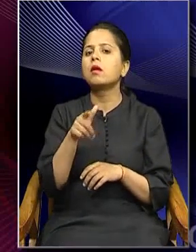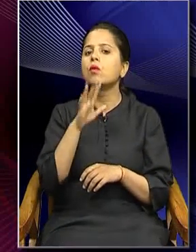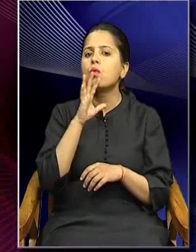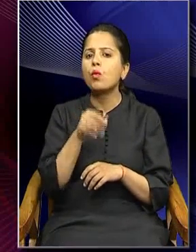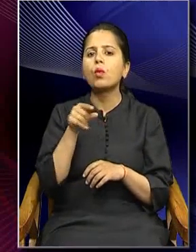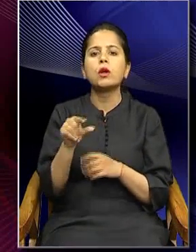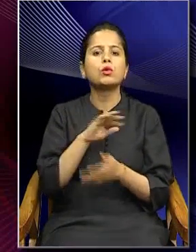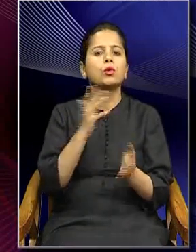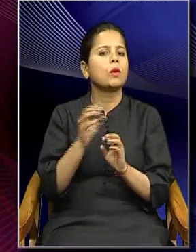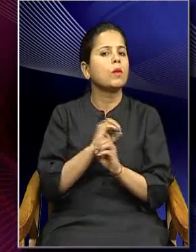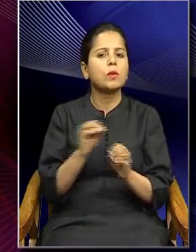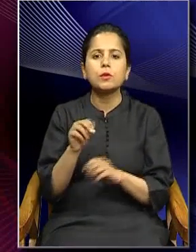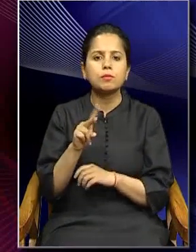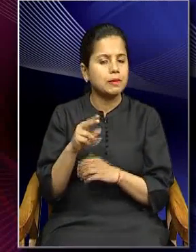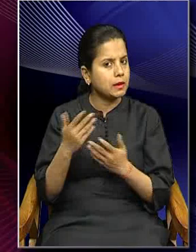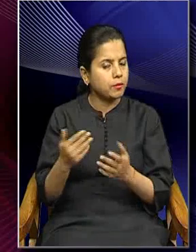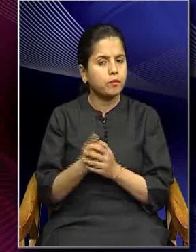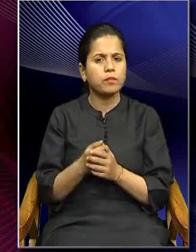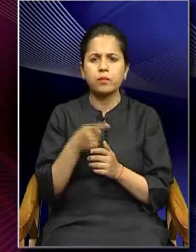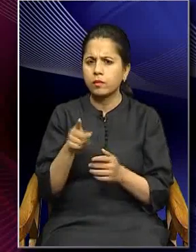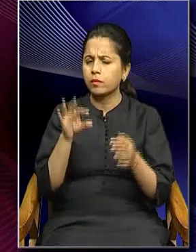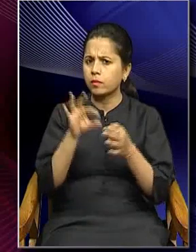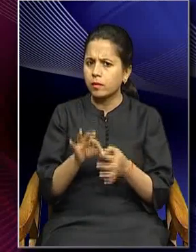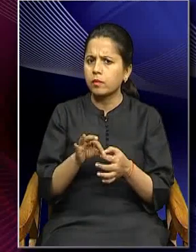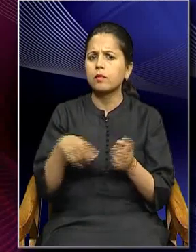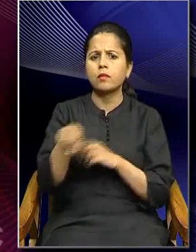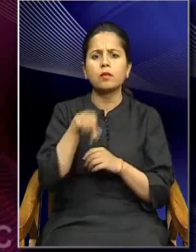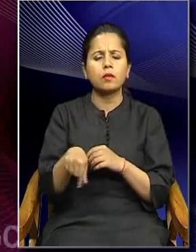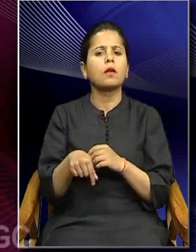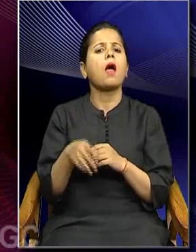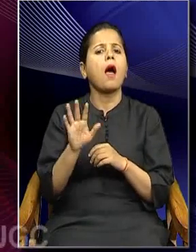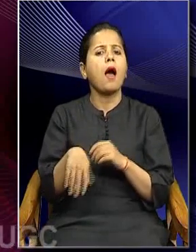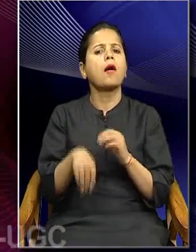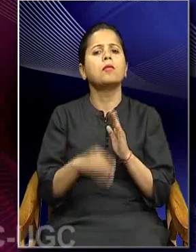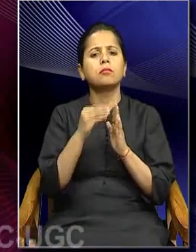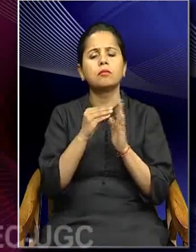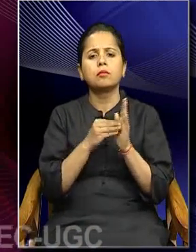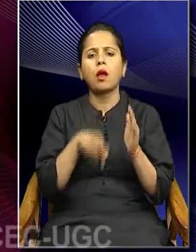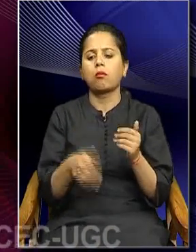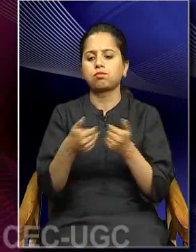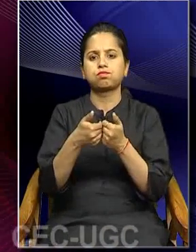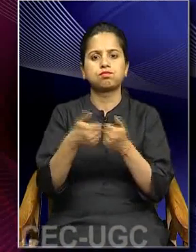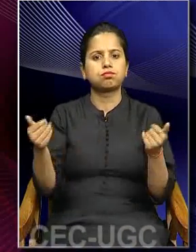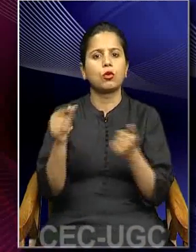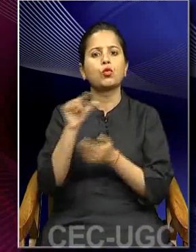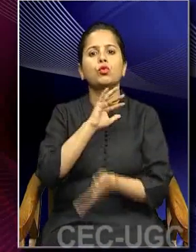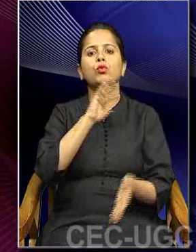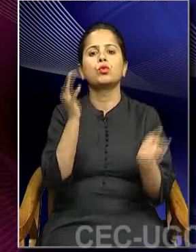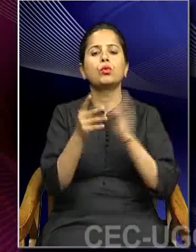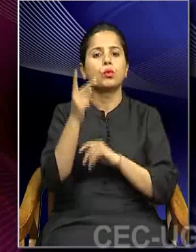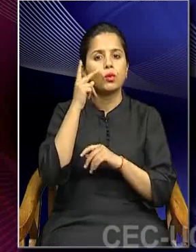real universal. Now, this condition is laid basically to exclude the universals